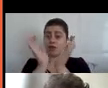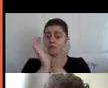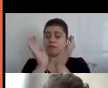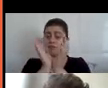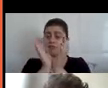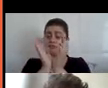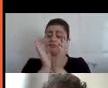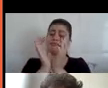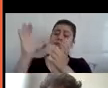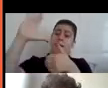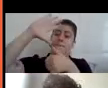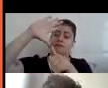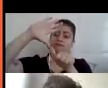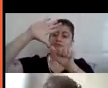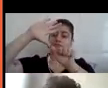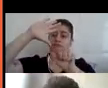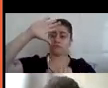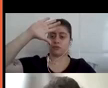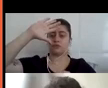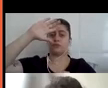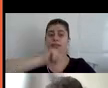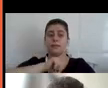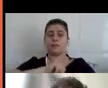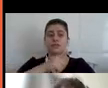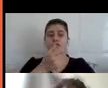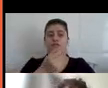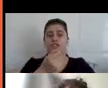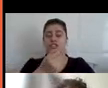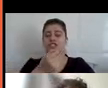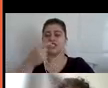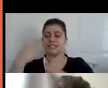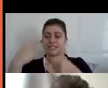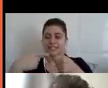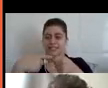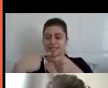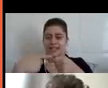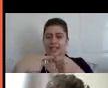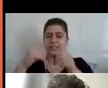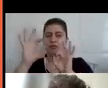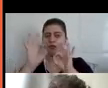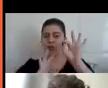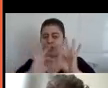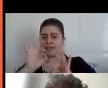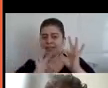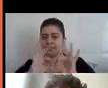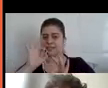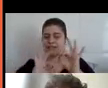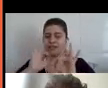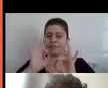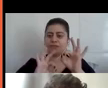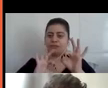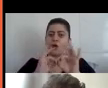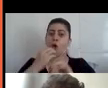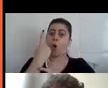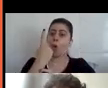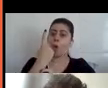signatory cities and we have organized until now one regional forum in